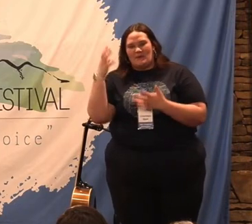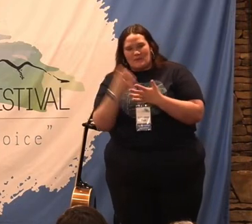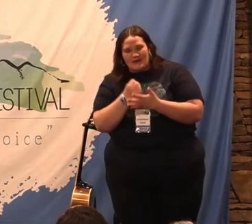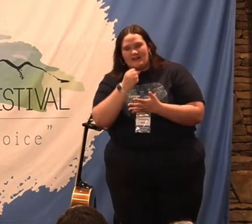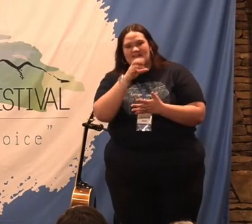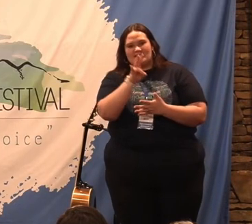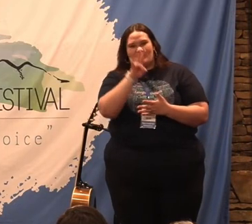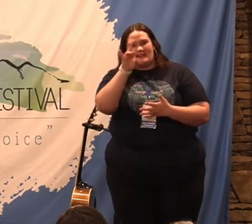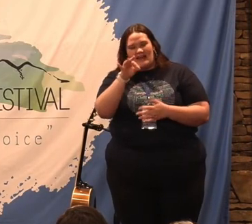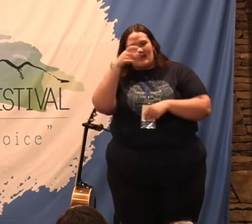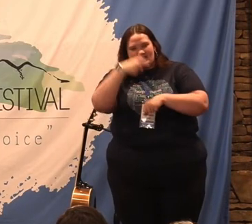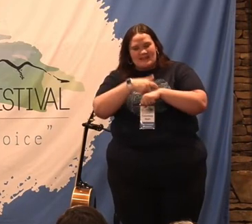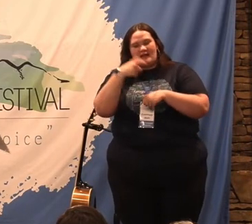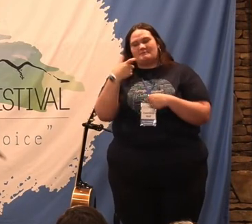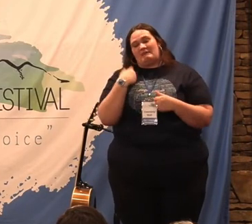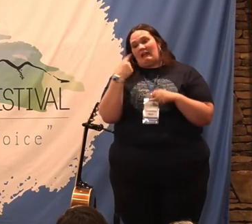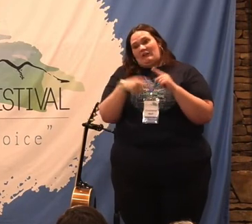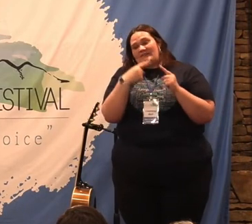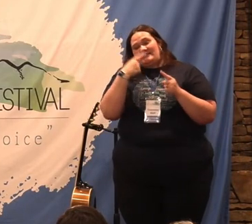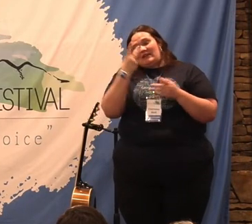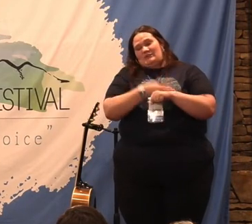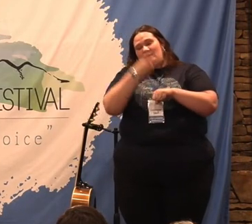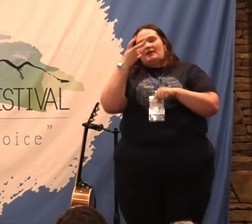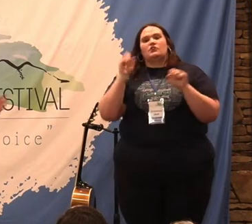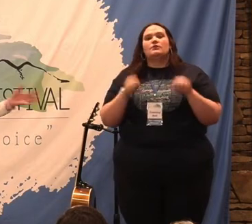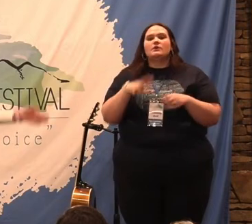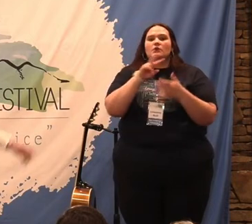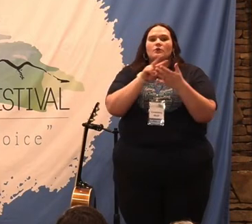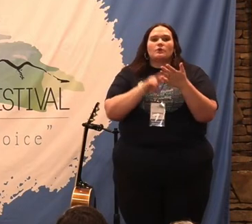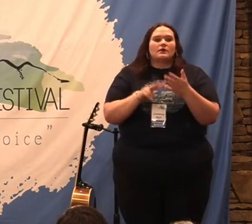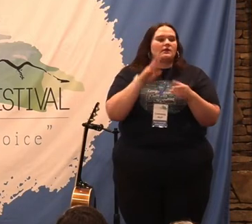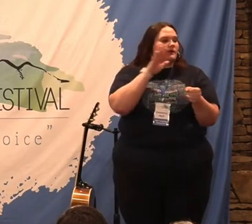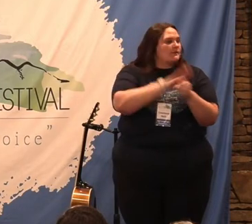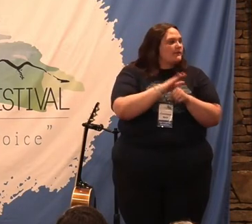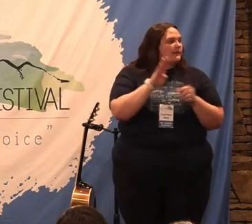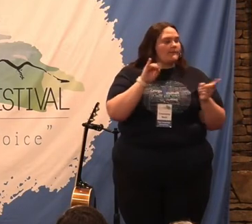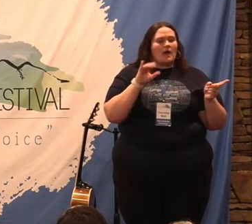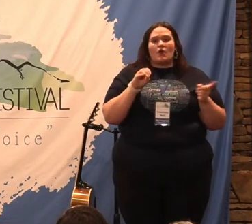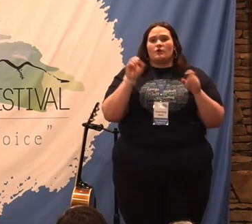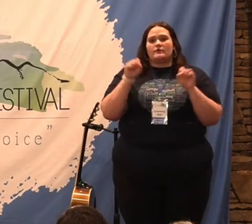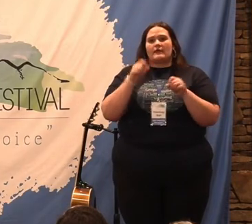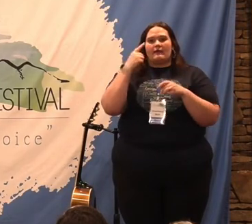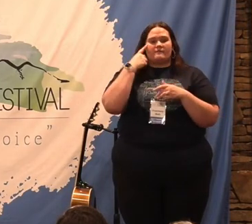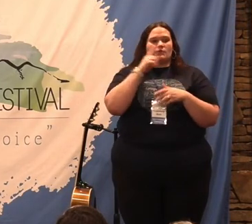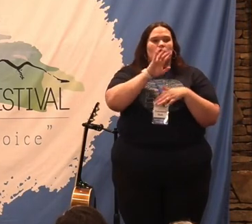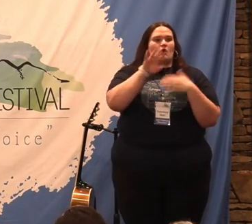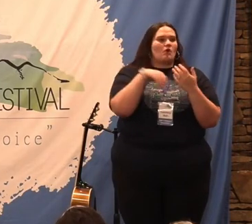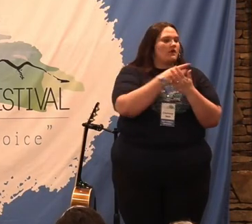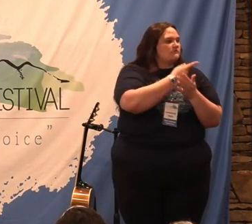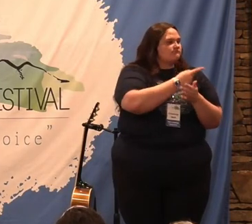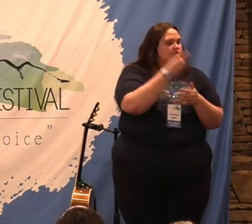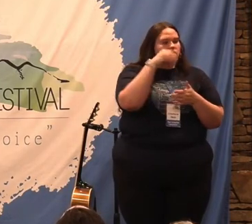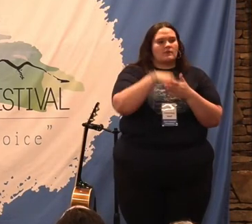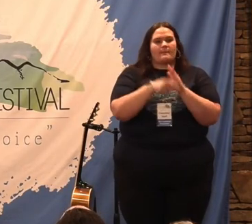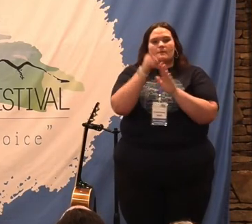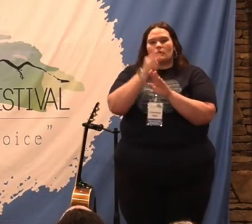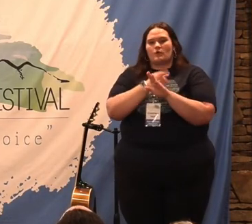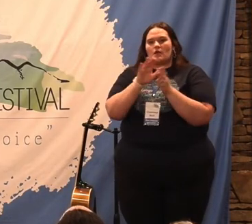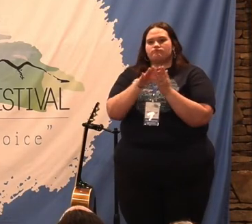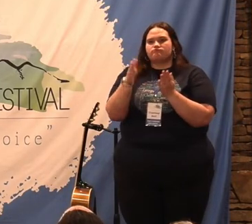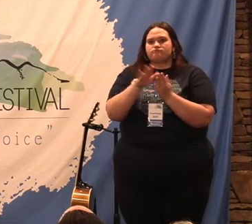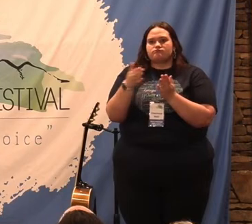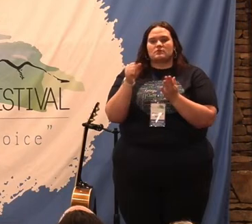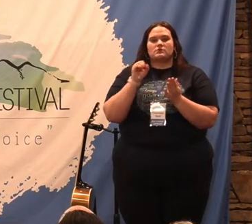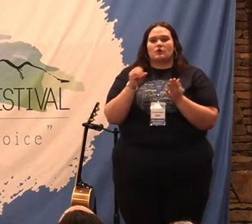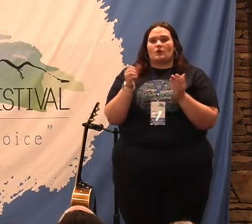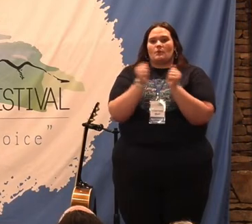twice. You can read his complete bio like you can for all of these wonderful tellers in the program. So without further